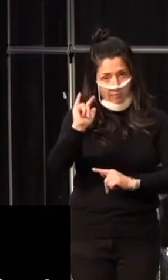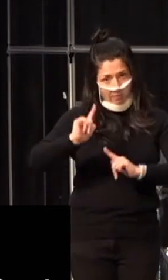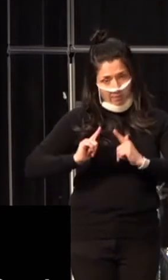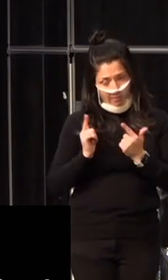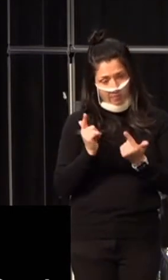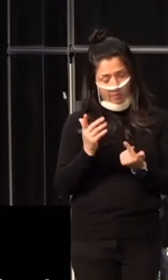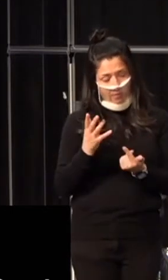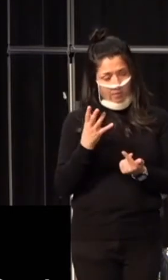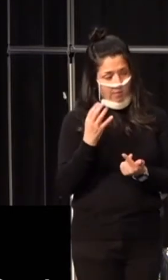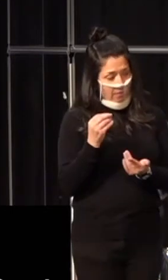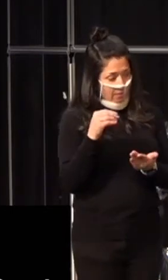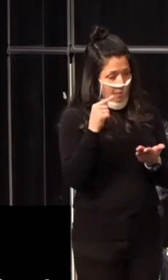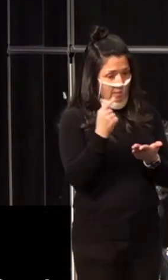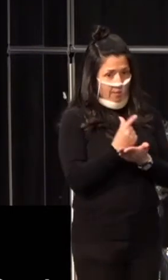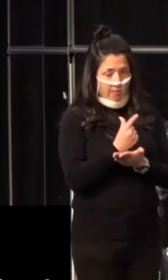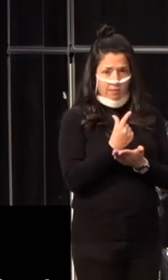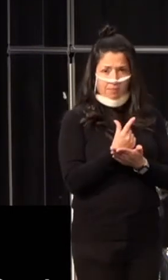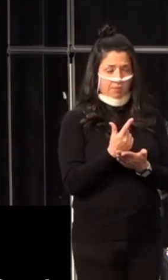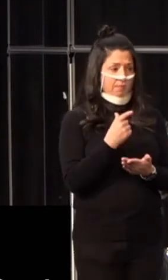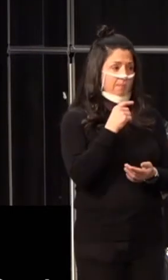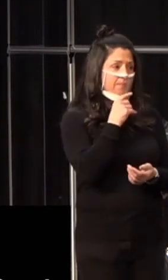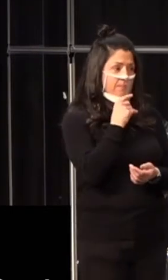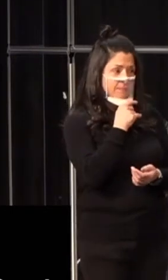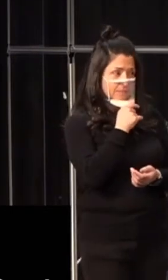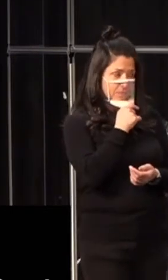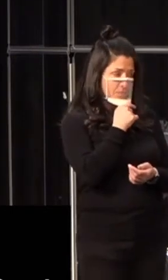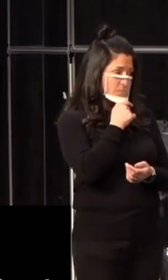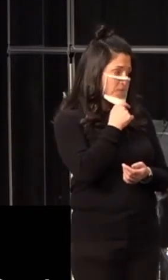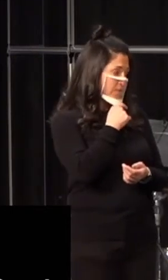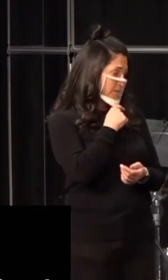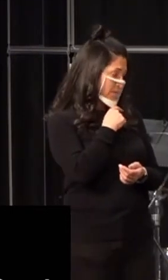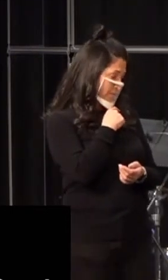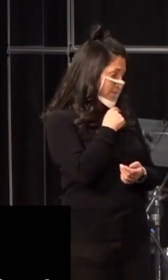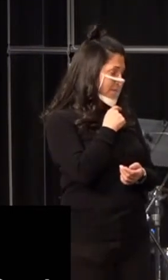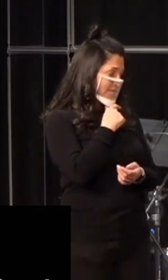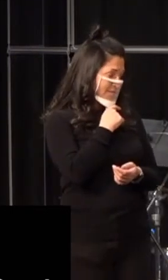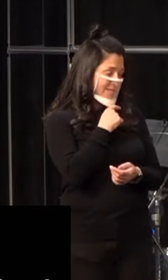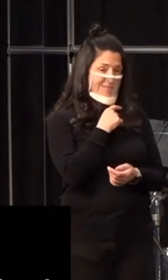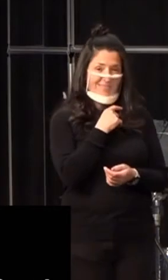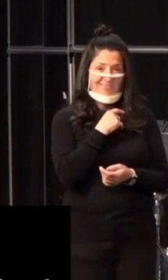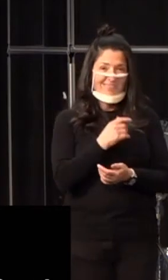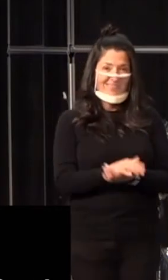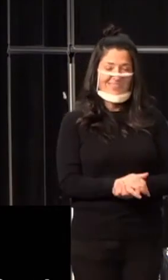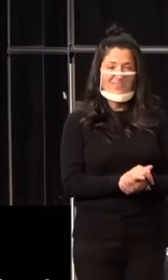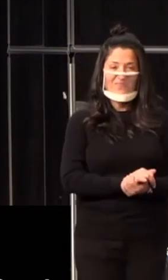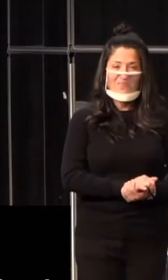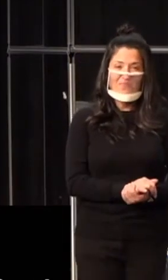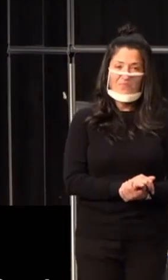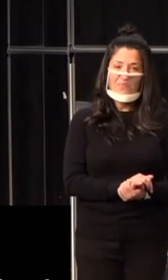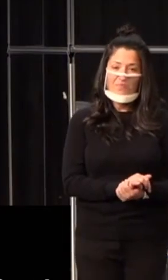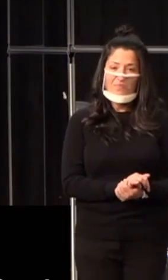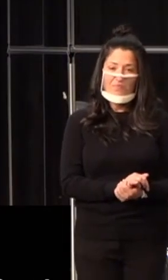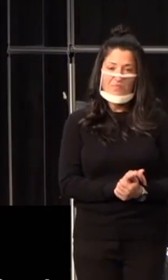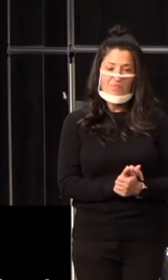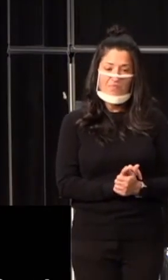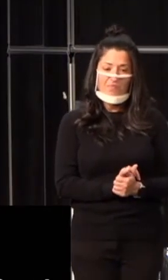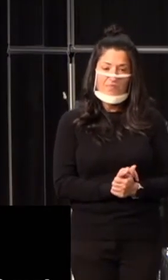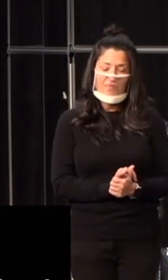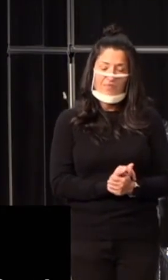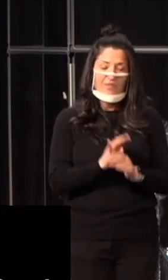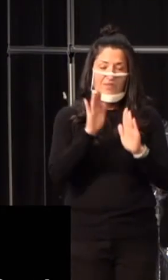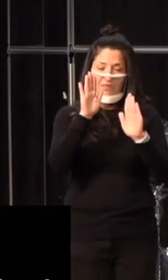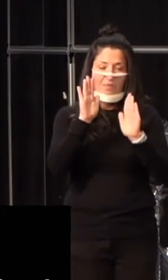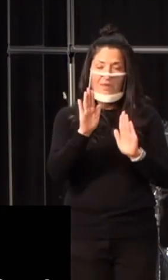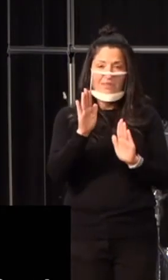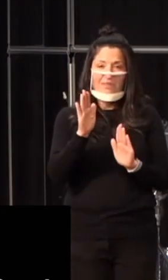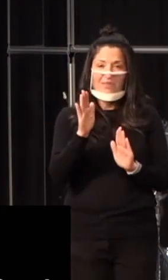some obscure passage in Exodus 4. How good is that? It's amazing. Something we probably just read over and not think much about, but wow,